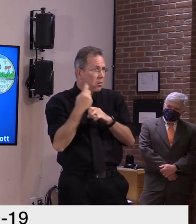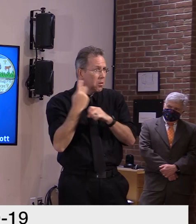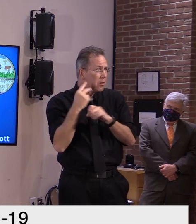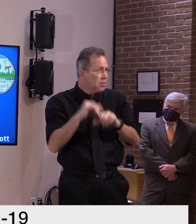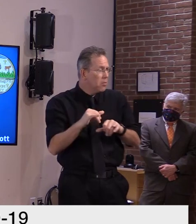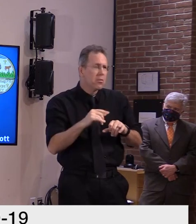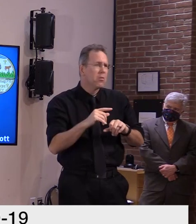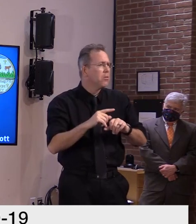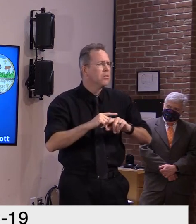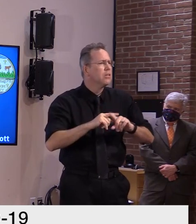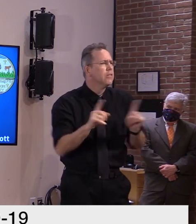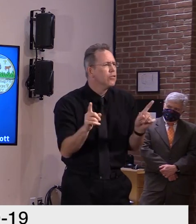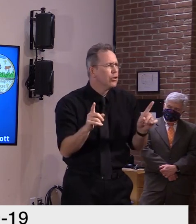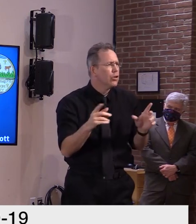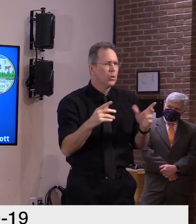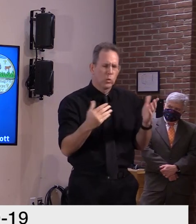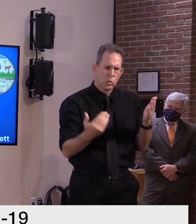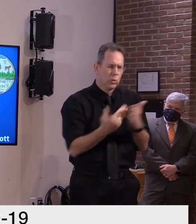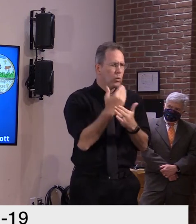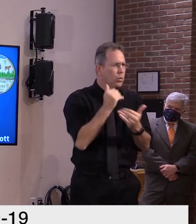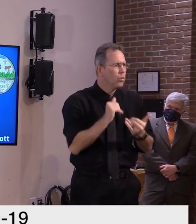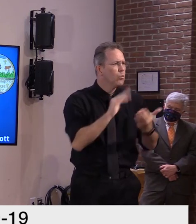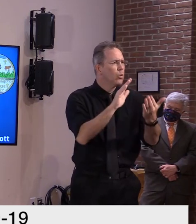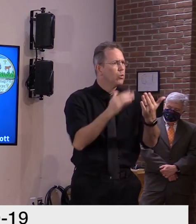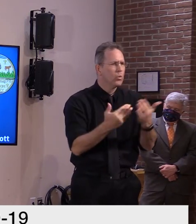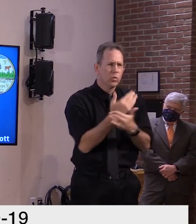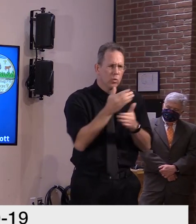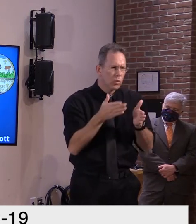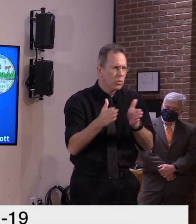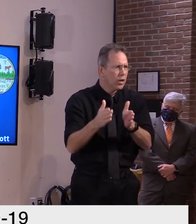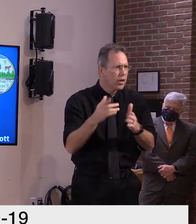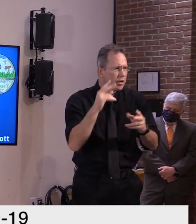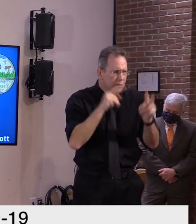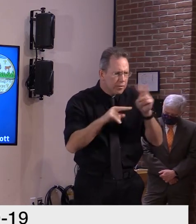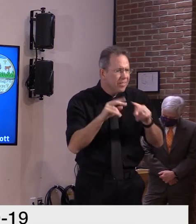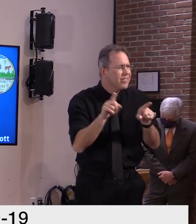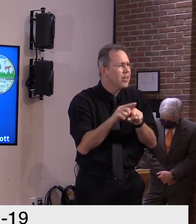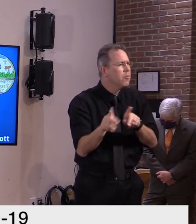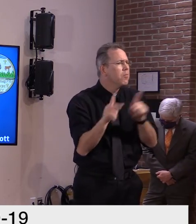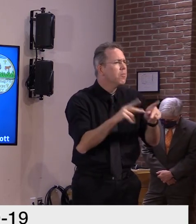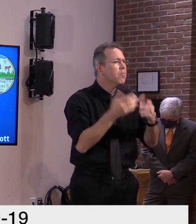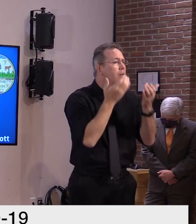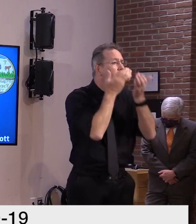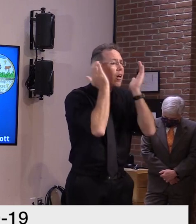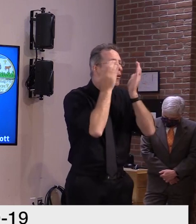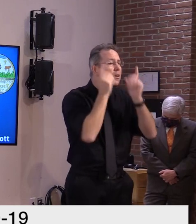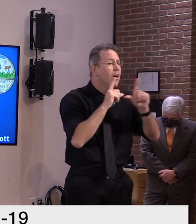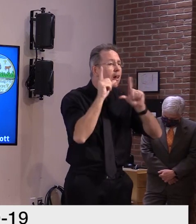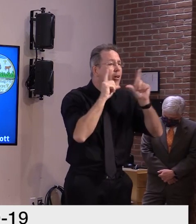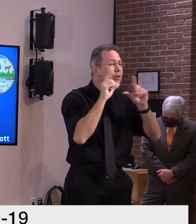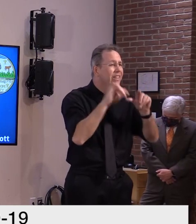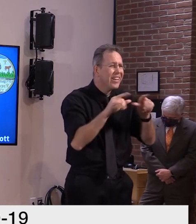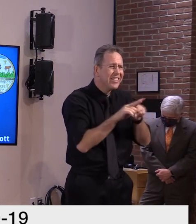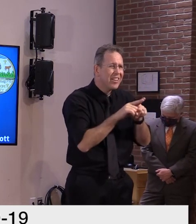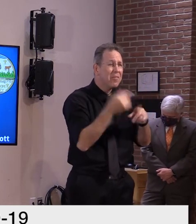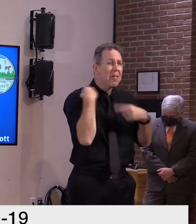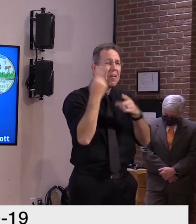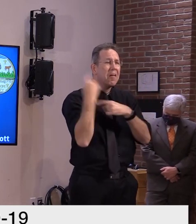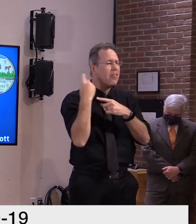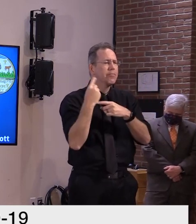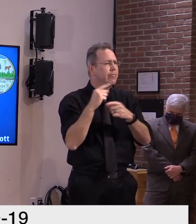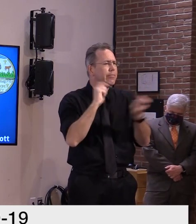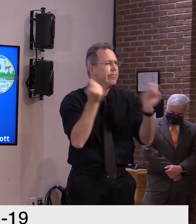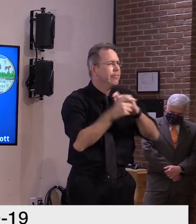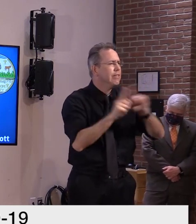be a very novel way, just like Halloween was different this year. So we're trying to be proactive with that